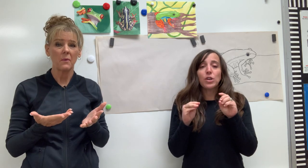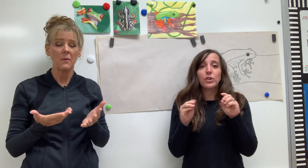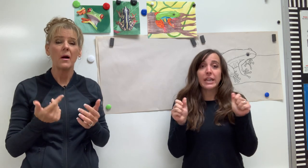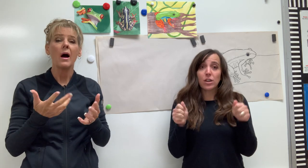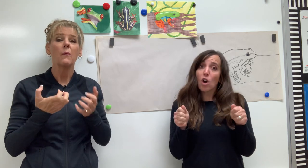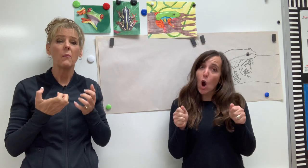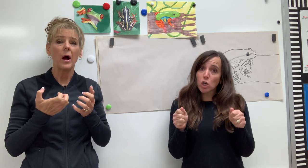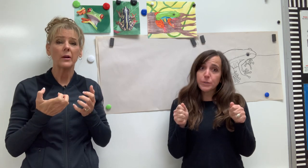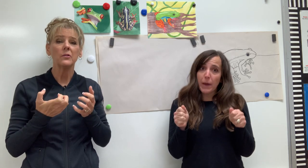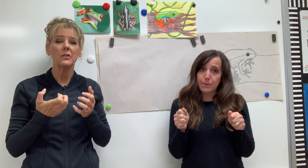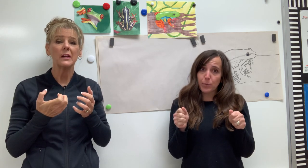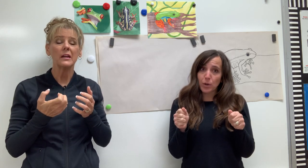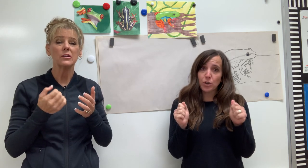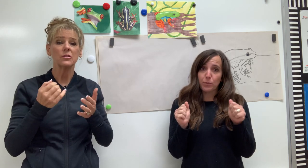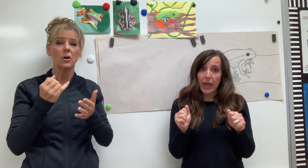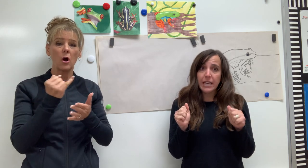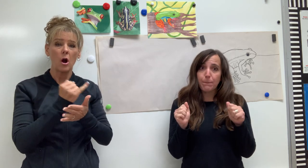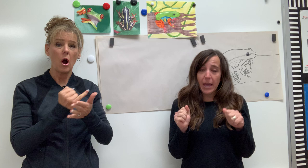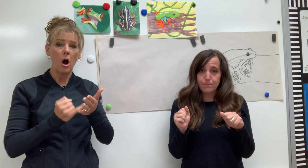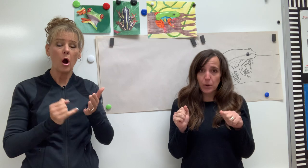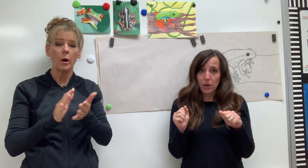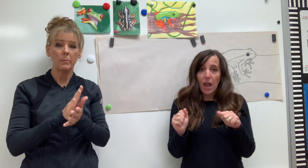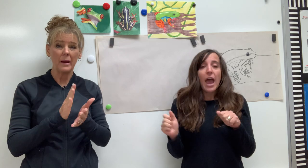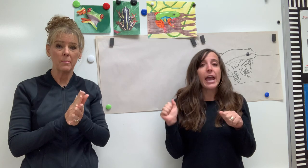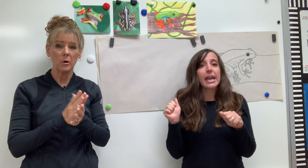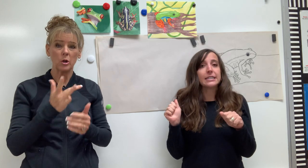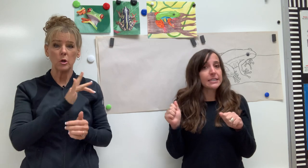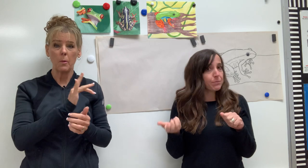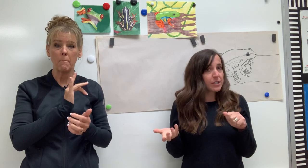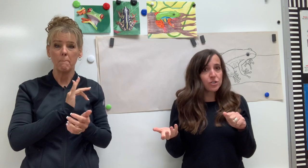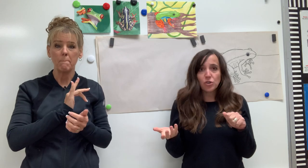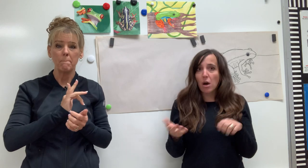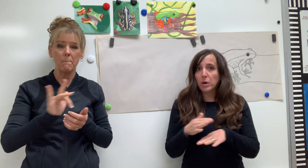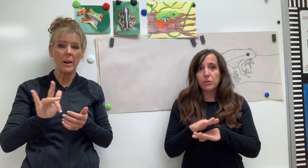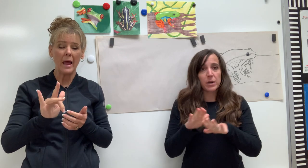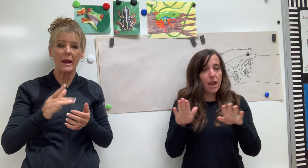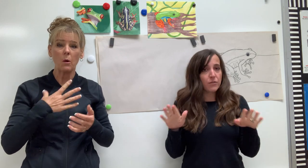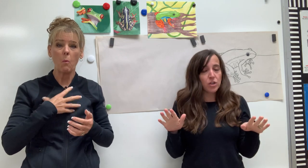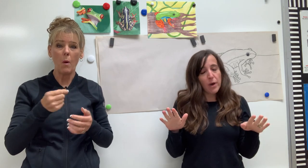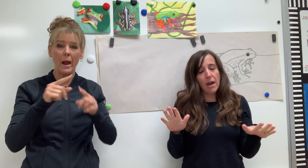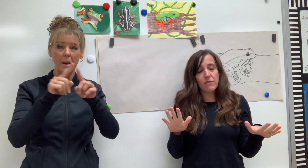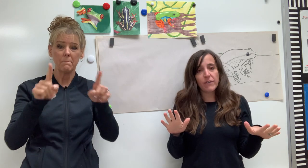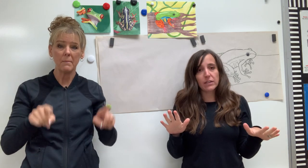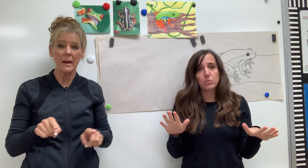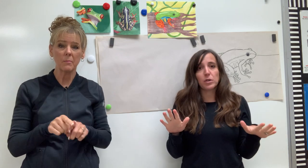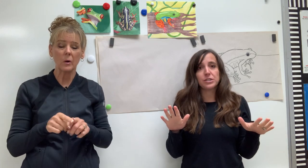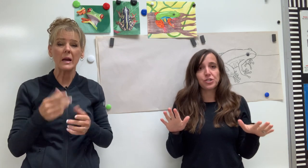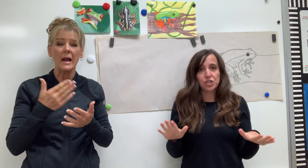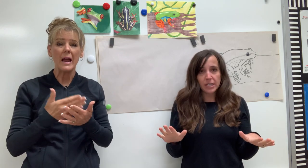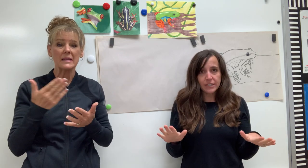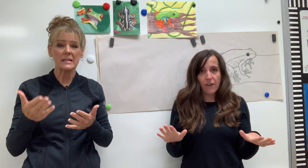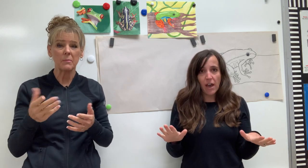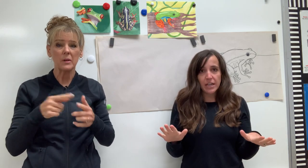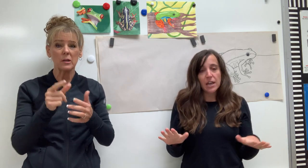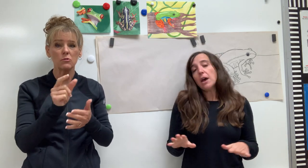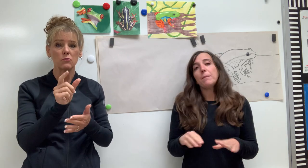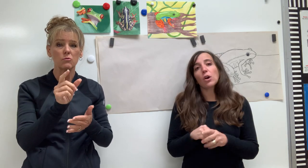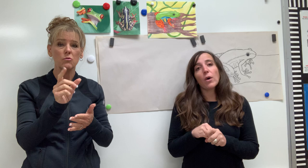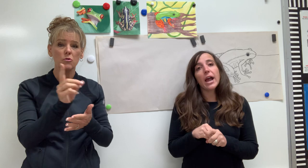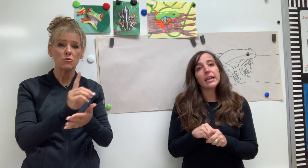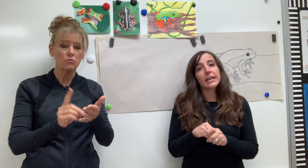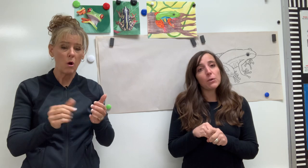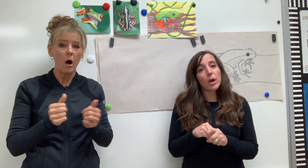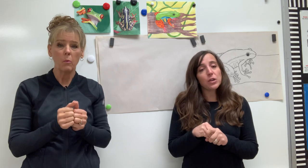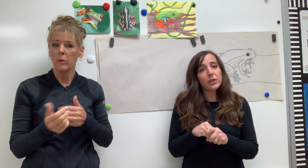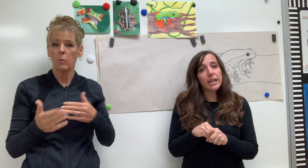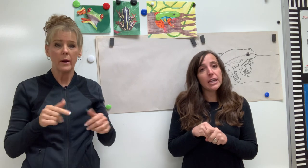I want you to get your art paper, your blank paper, and something to draw with. Whatever you have available is just fine, but